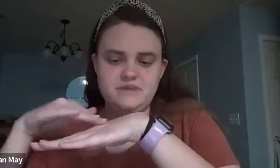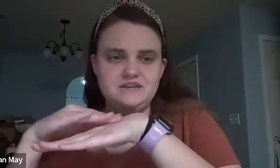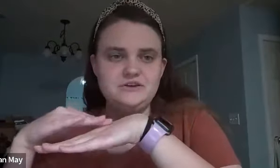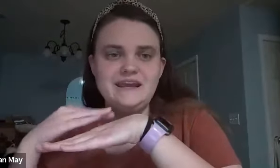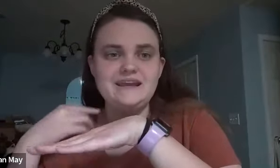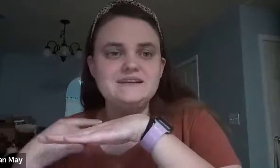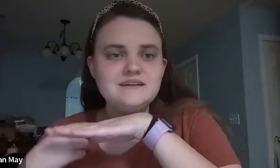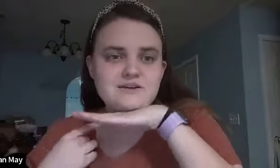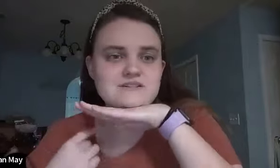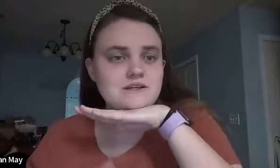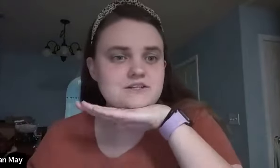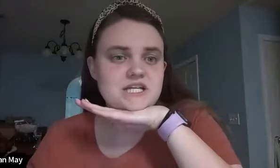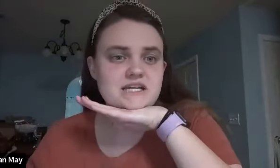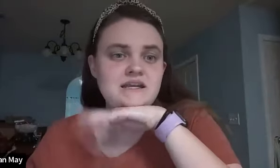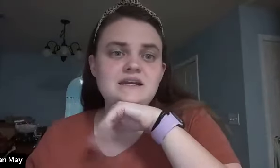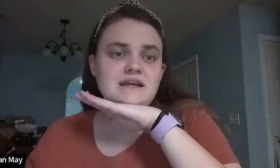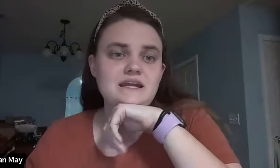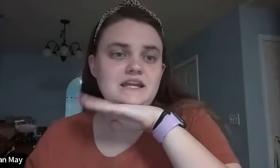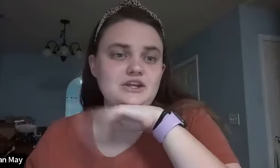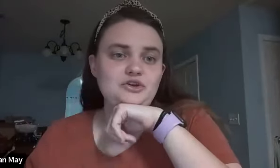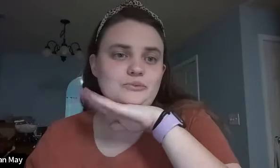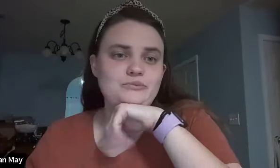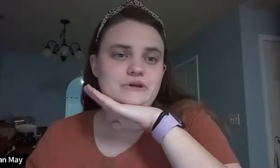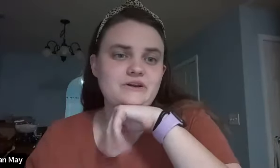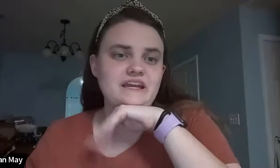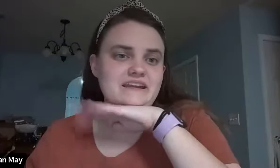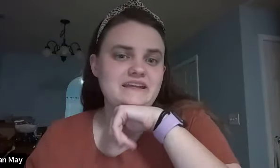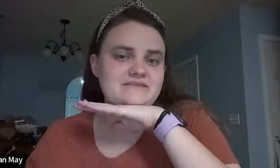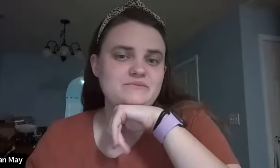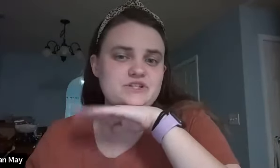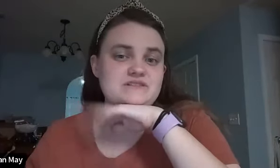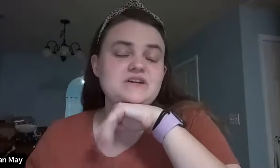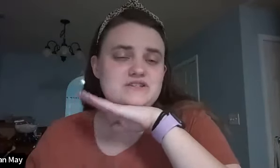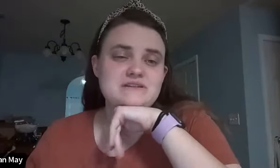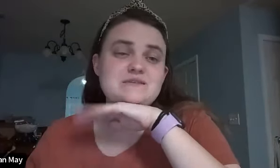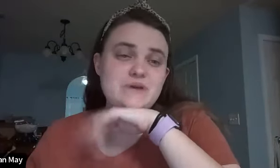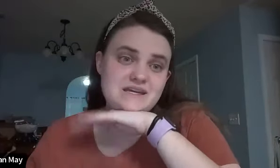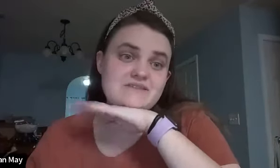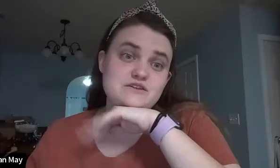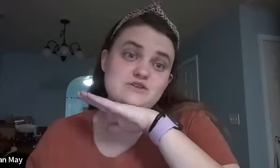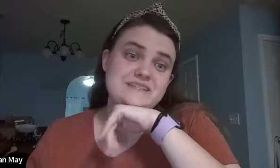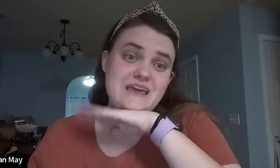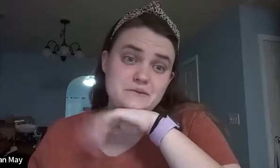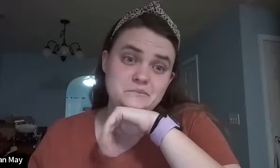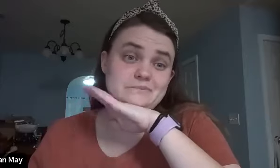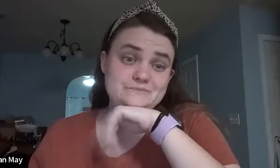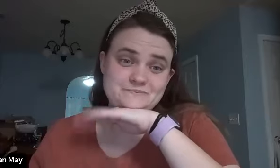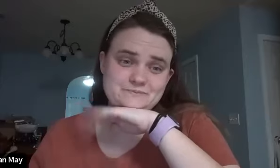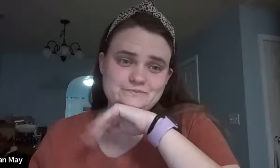of your hand goes under your chin, and you bring your hand in. So this is pig, and this also means ham.